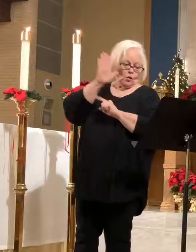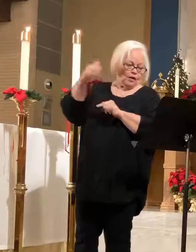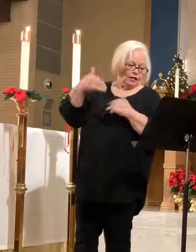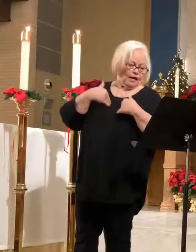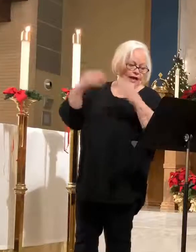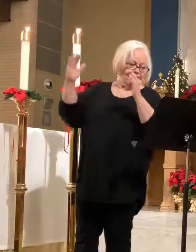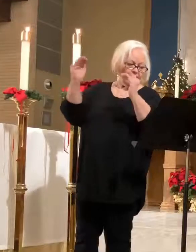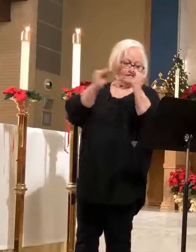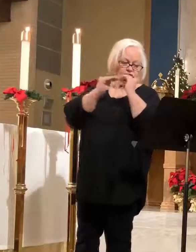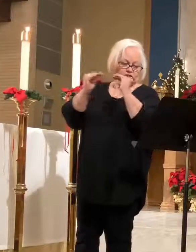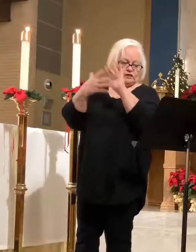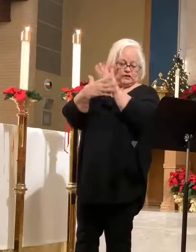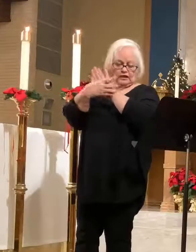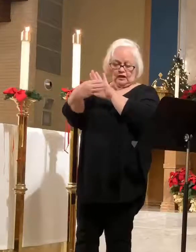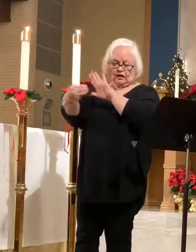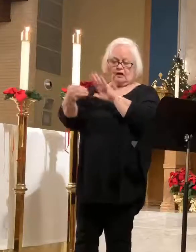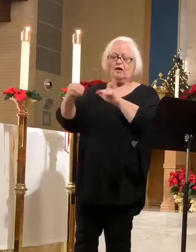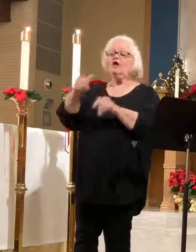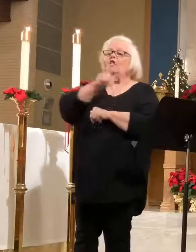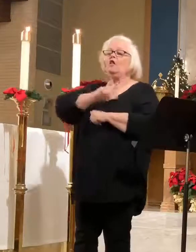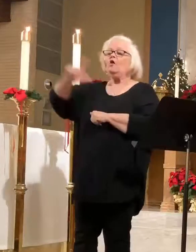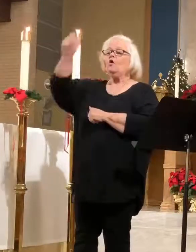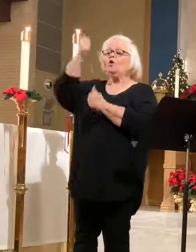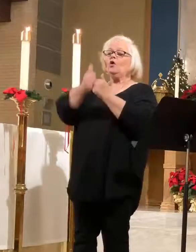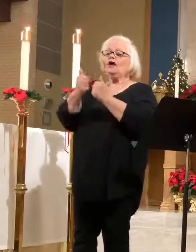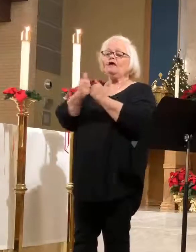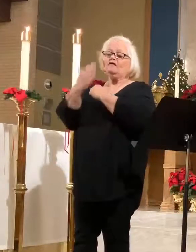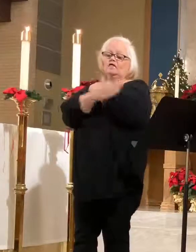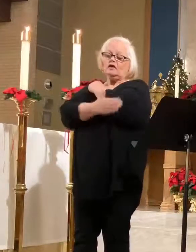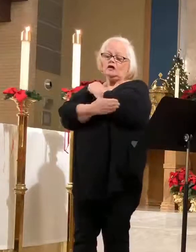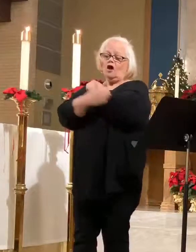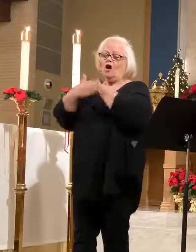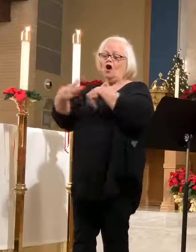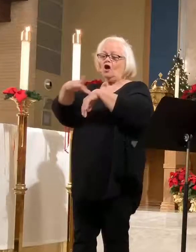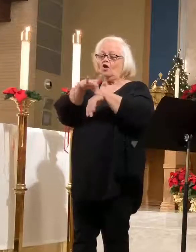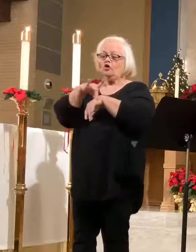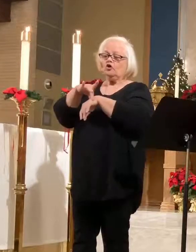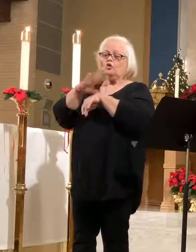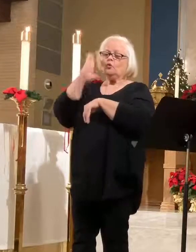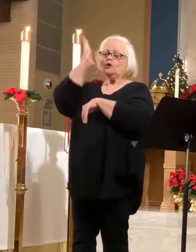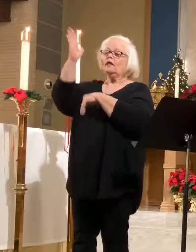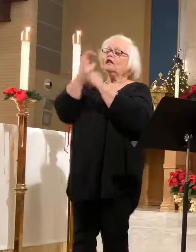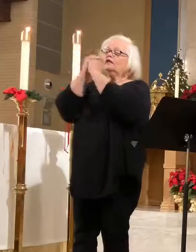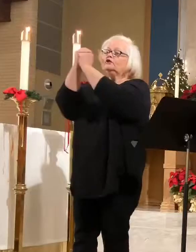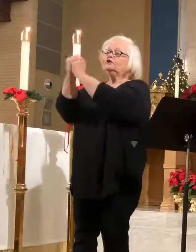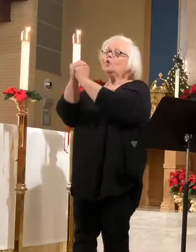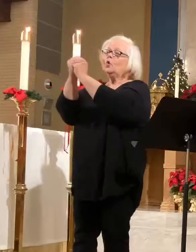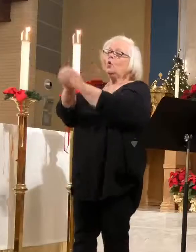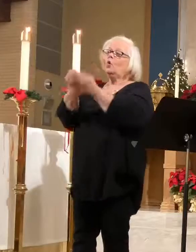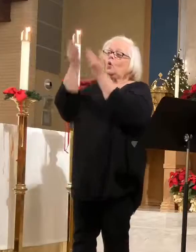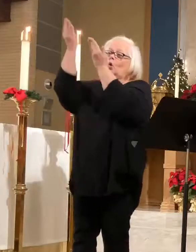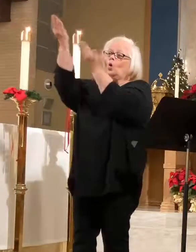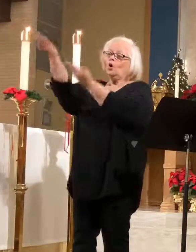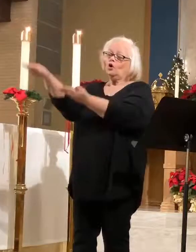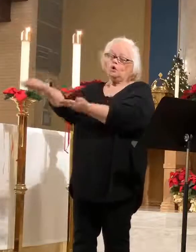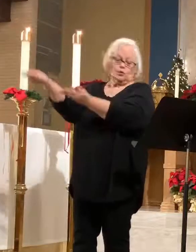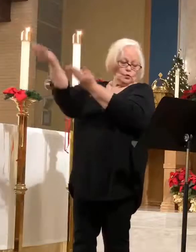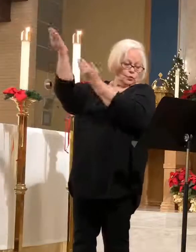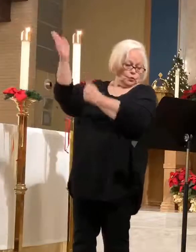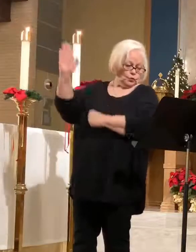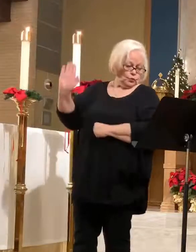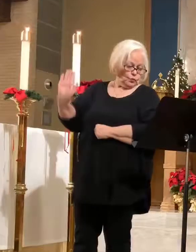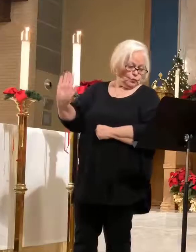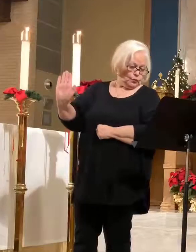Lord, every nation on earth will adore you.